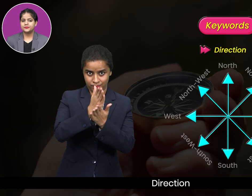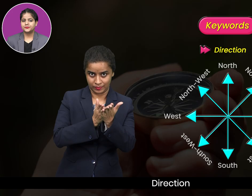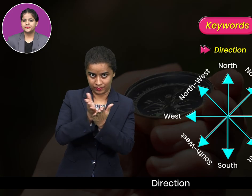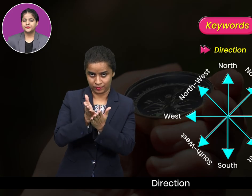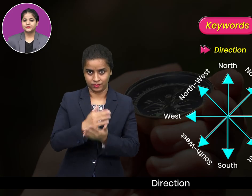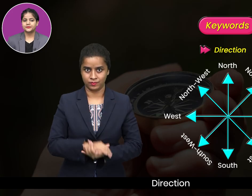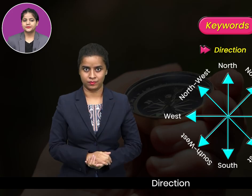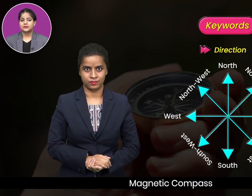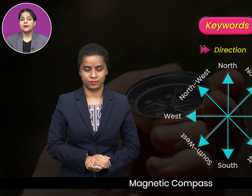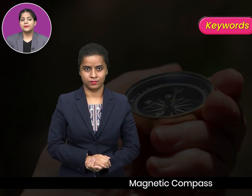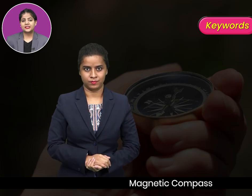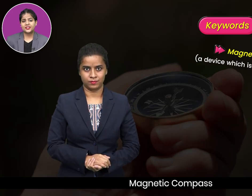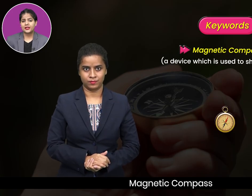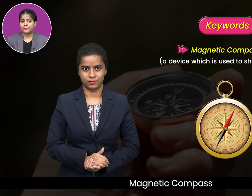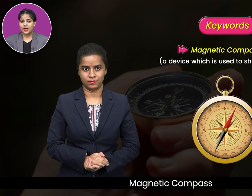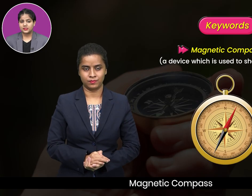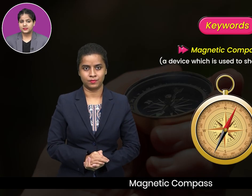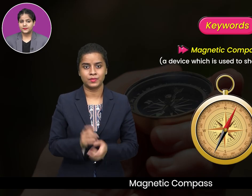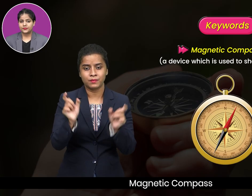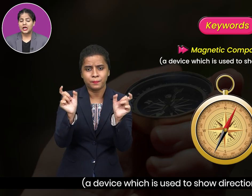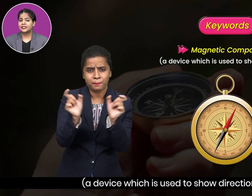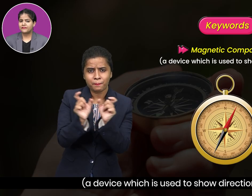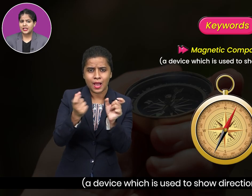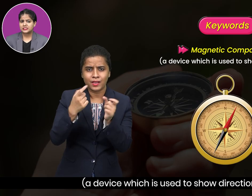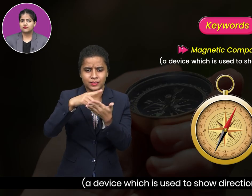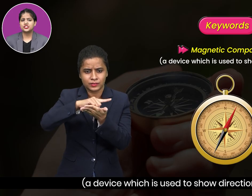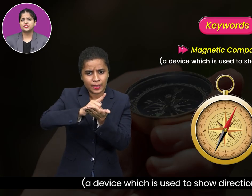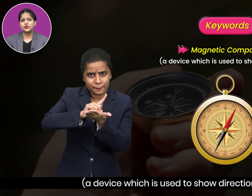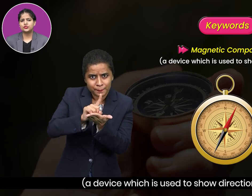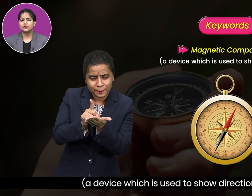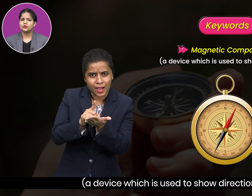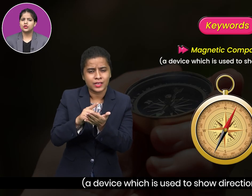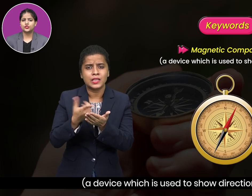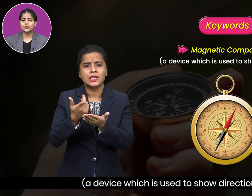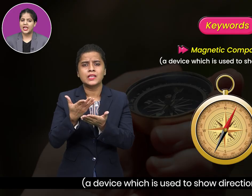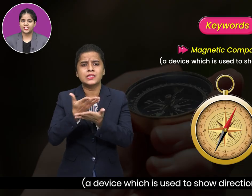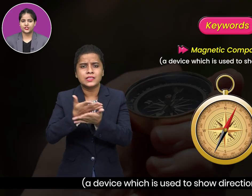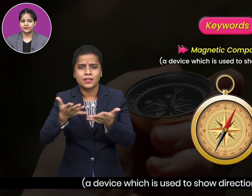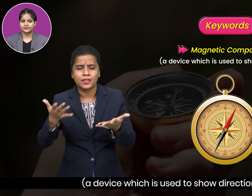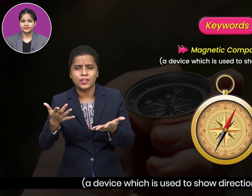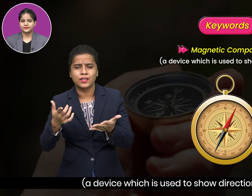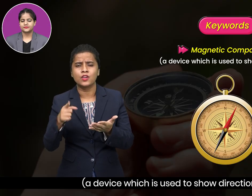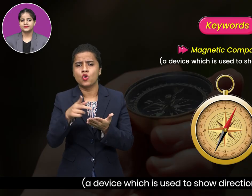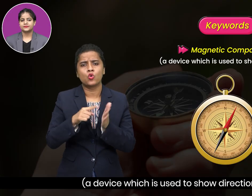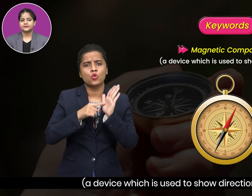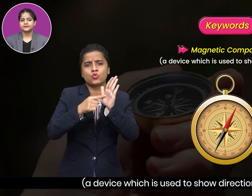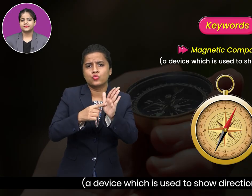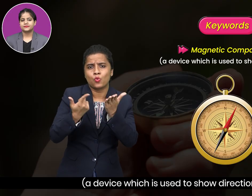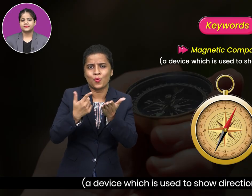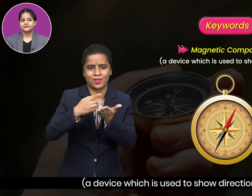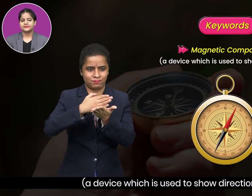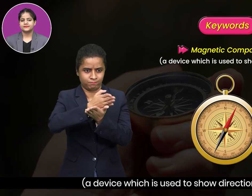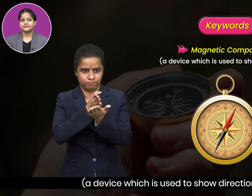Direction: magnetic compass, a device which is used to show direction.